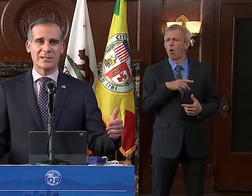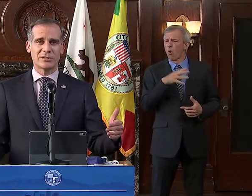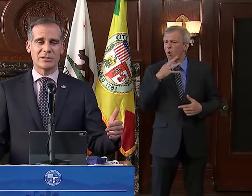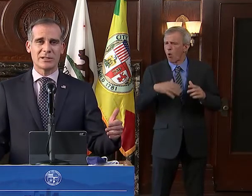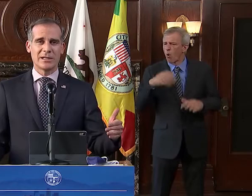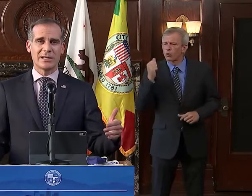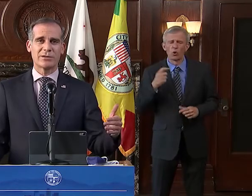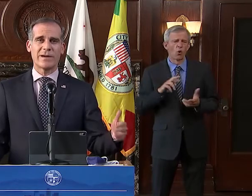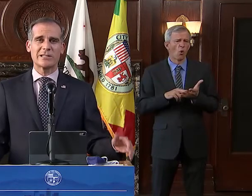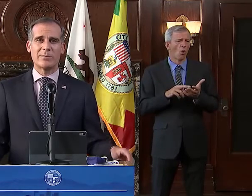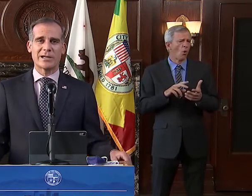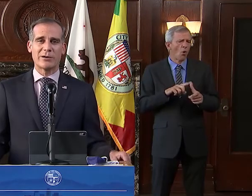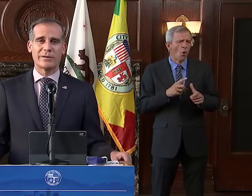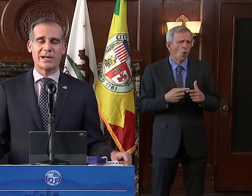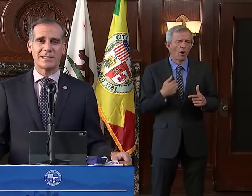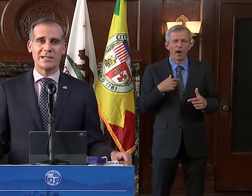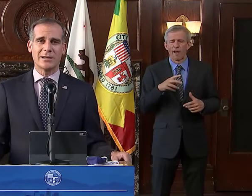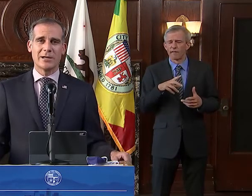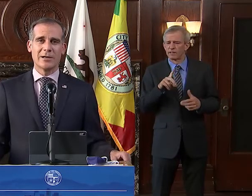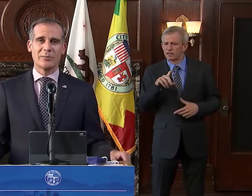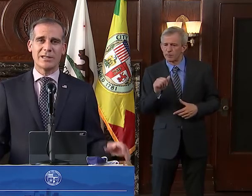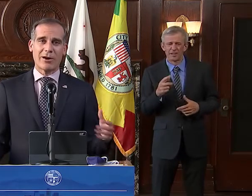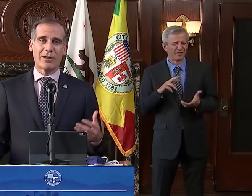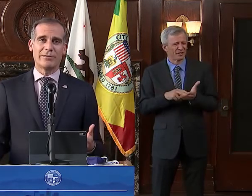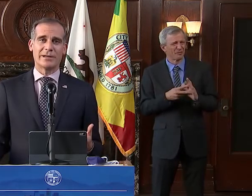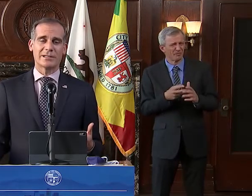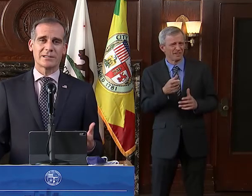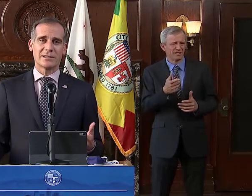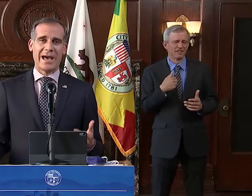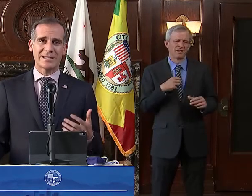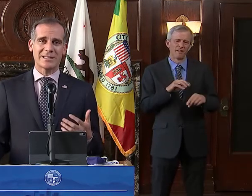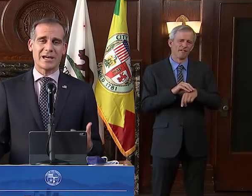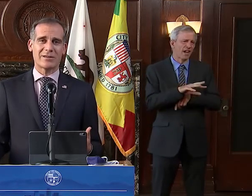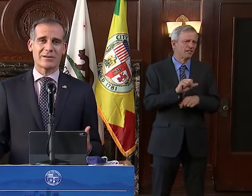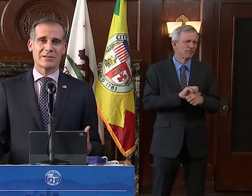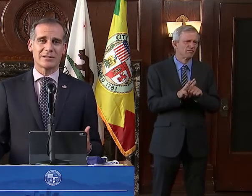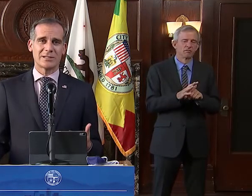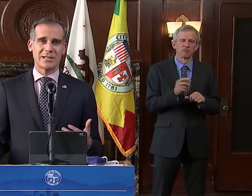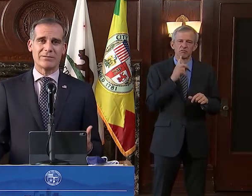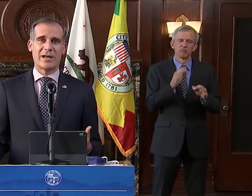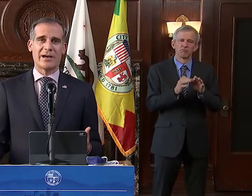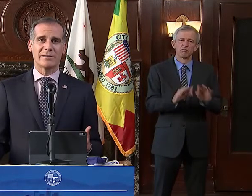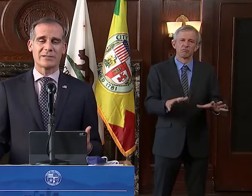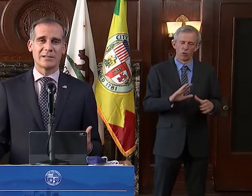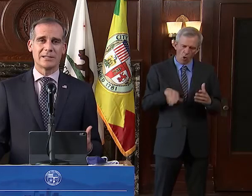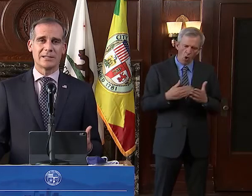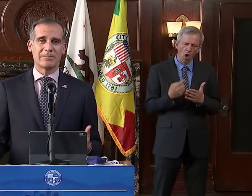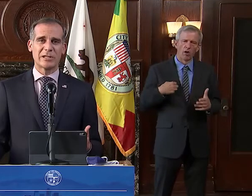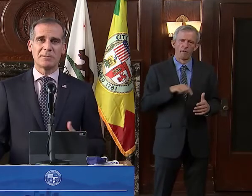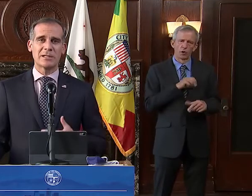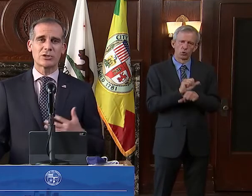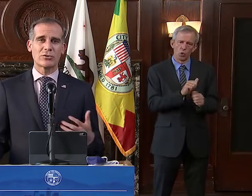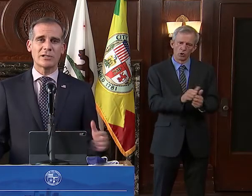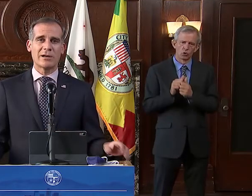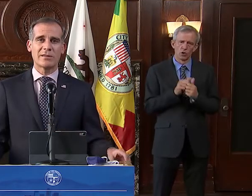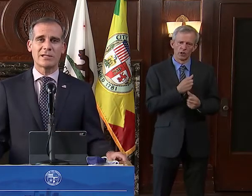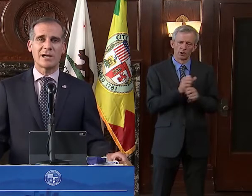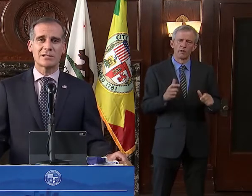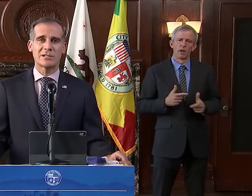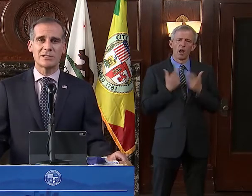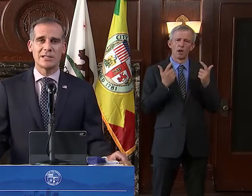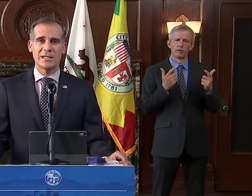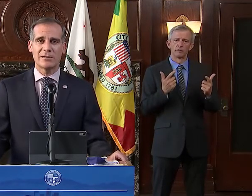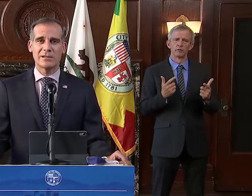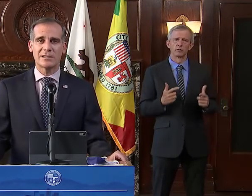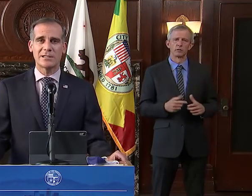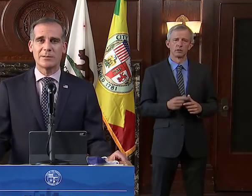pre-existing condition, is affected by COVID-19, but that all of us act together to save lives. It's been an extraordinary thing not